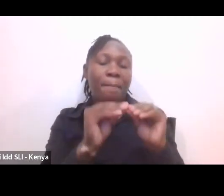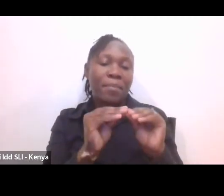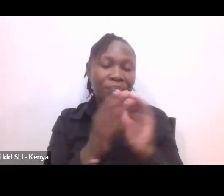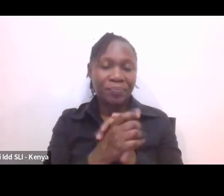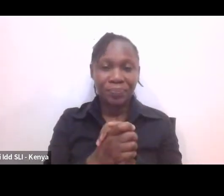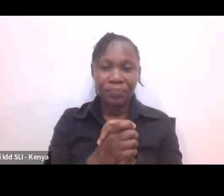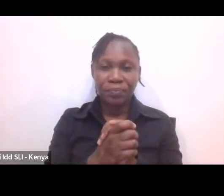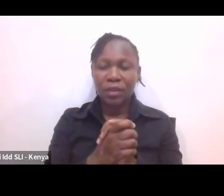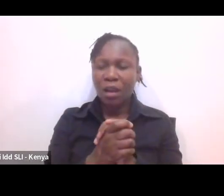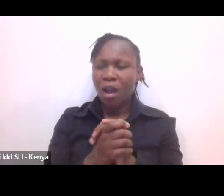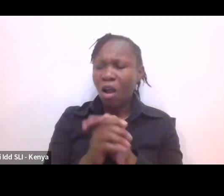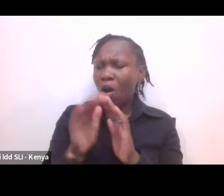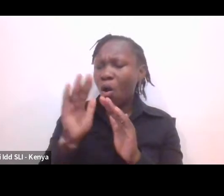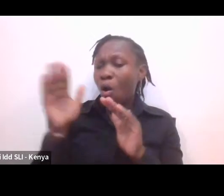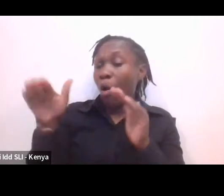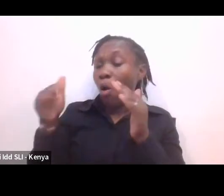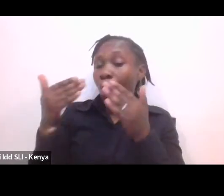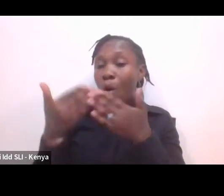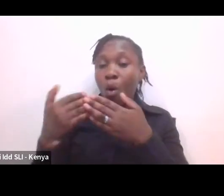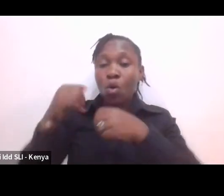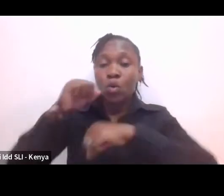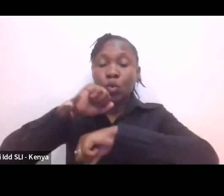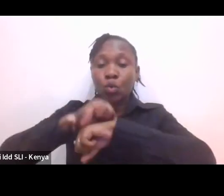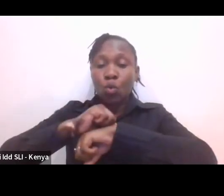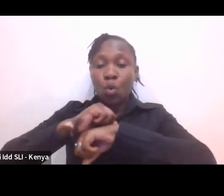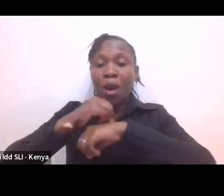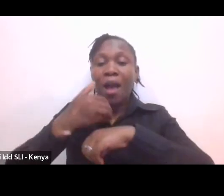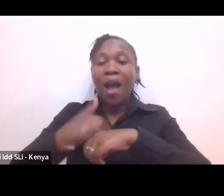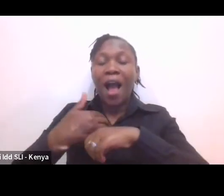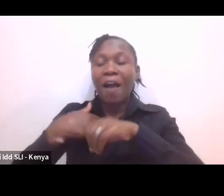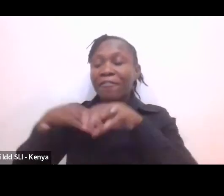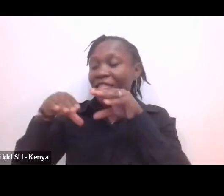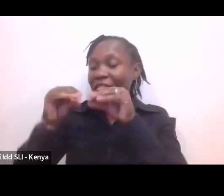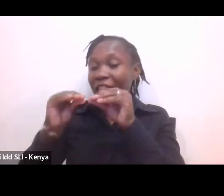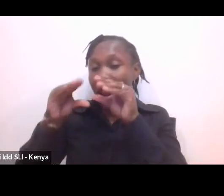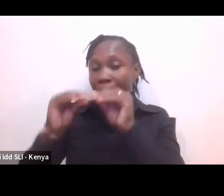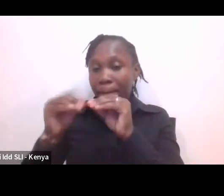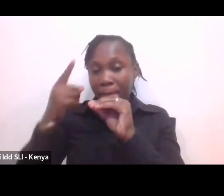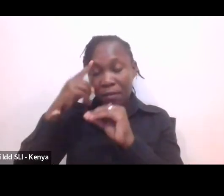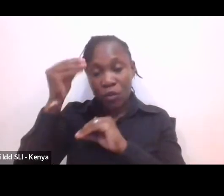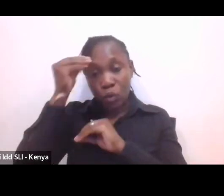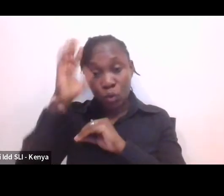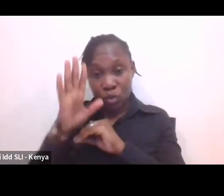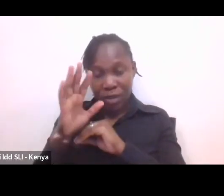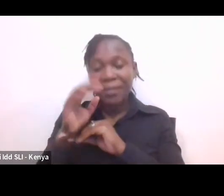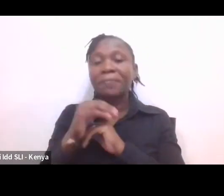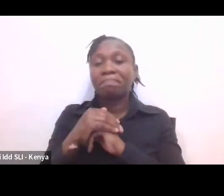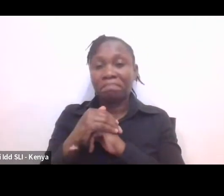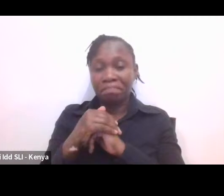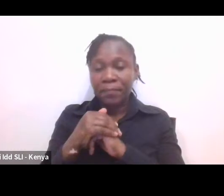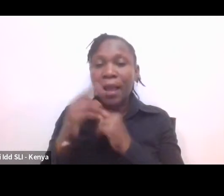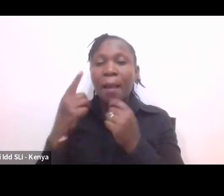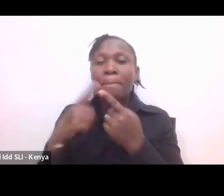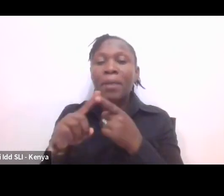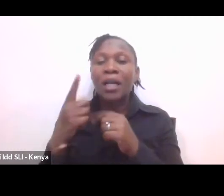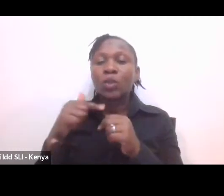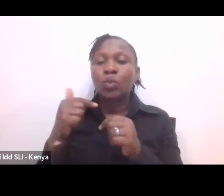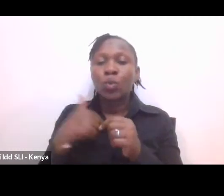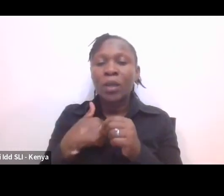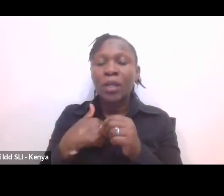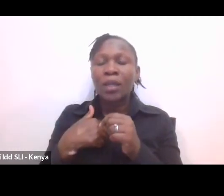All of our schools make therapeutic provision for the students, but we have moved away from